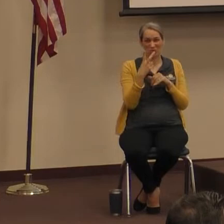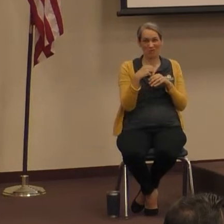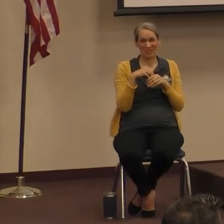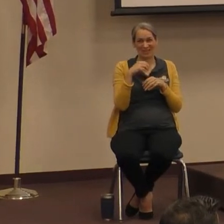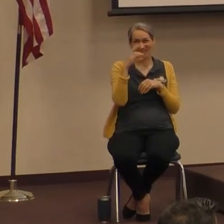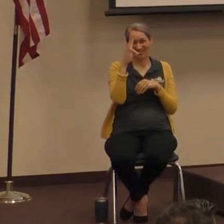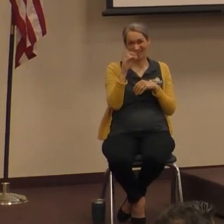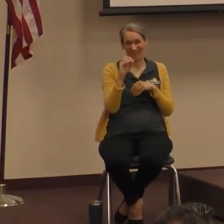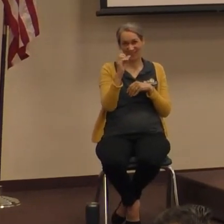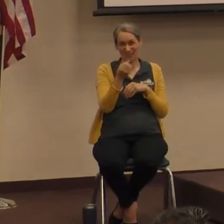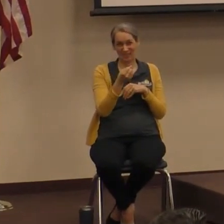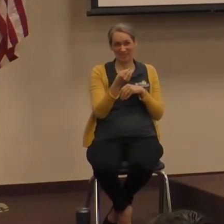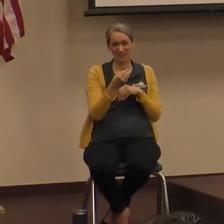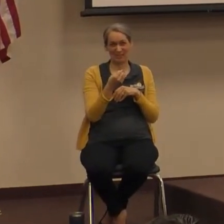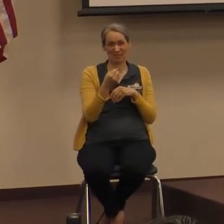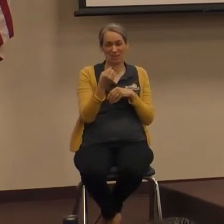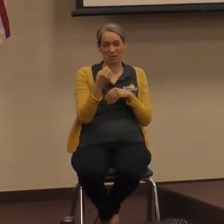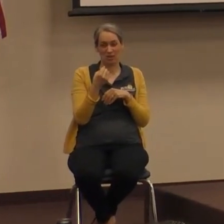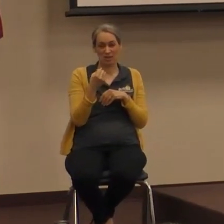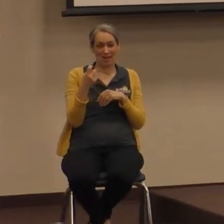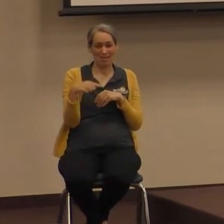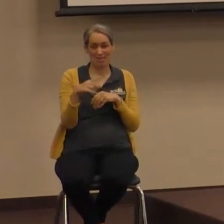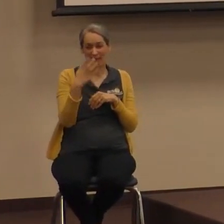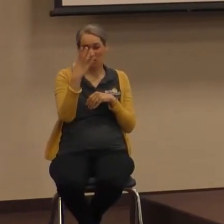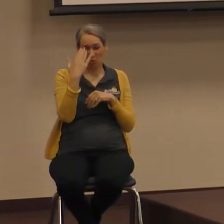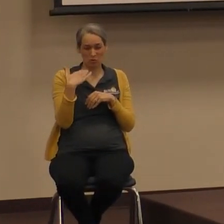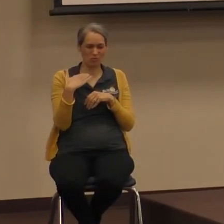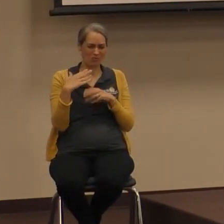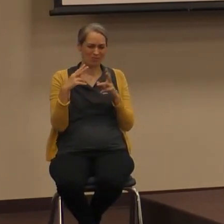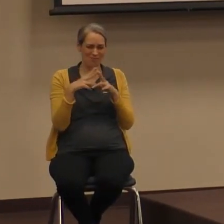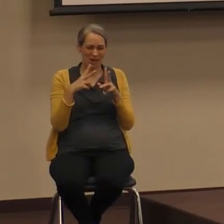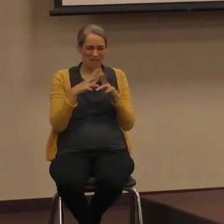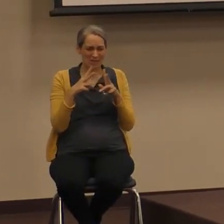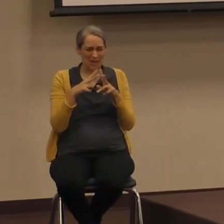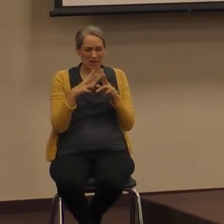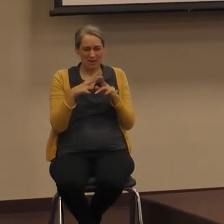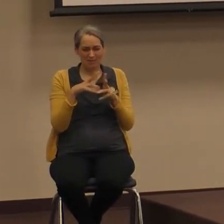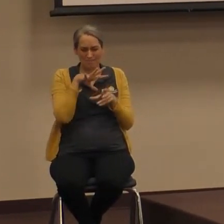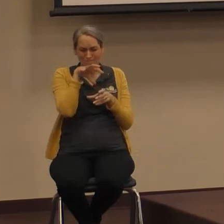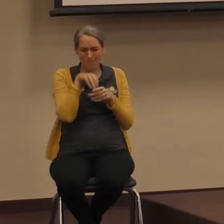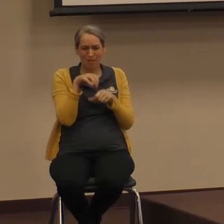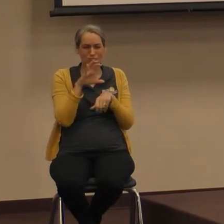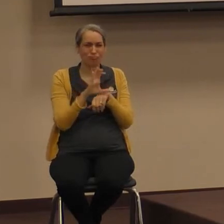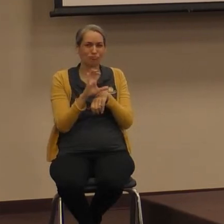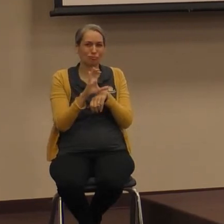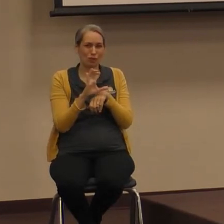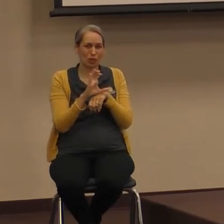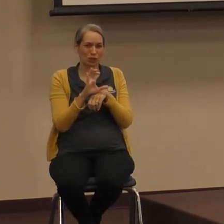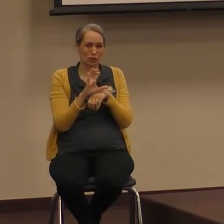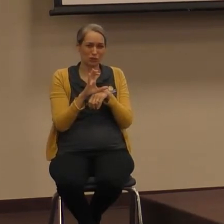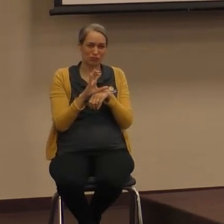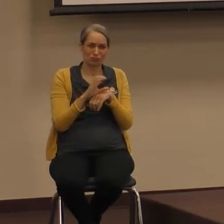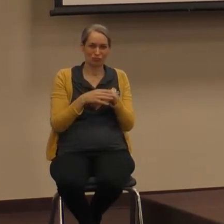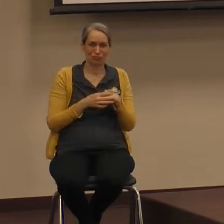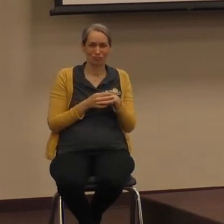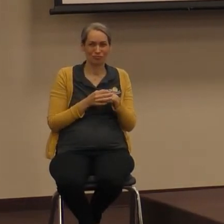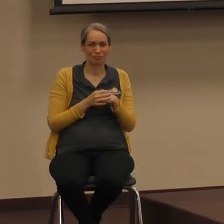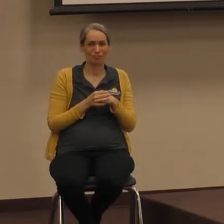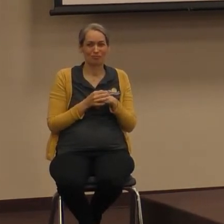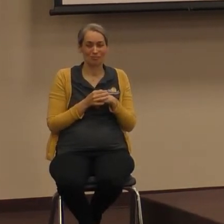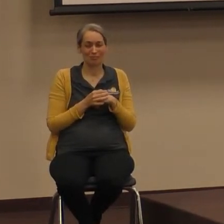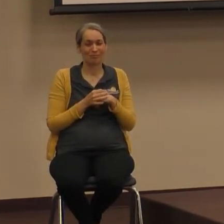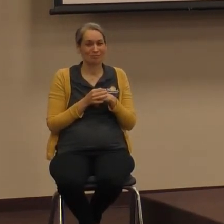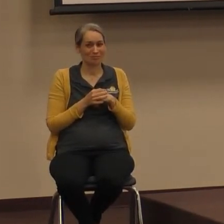church. Pillars in their church. We're not talking like, well, you know, that's the world. No. We're talking